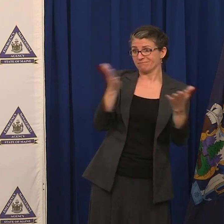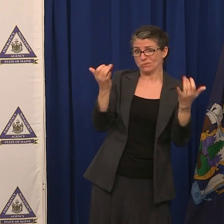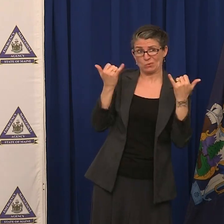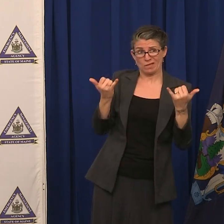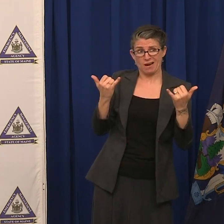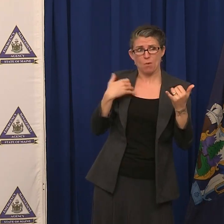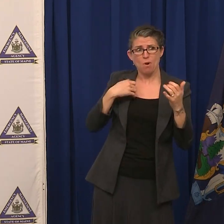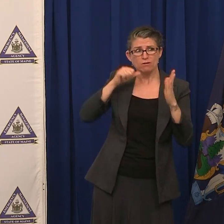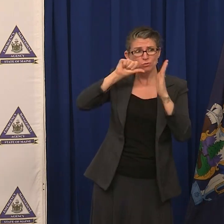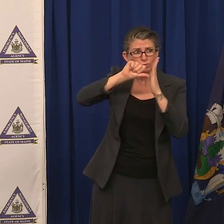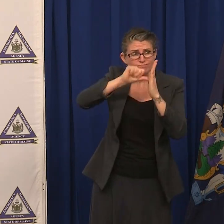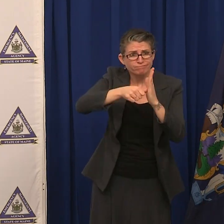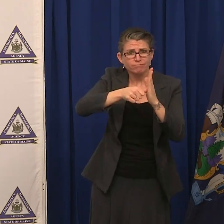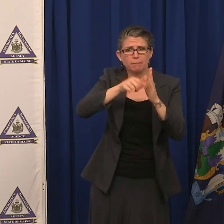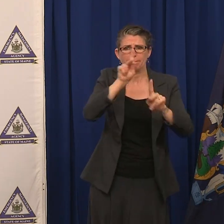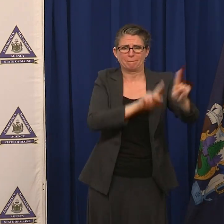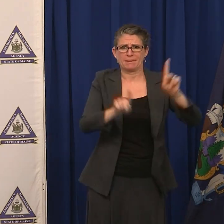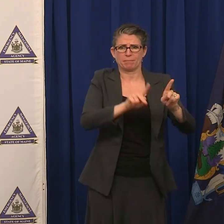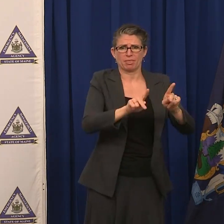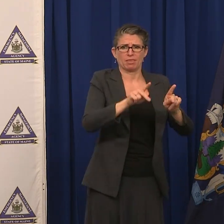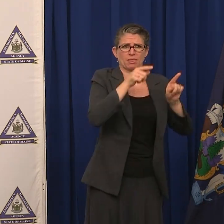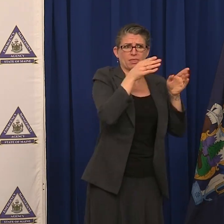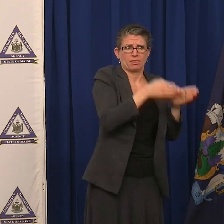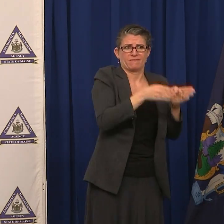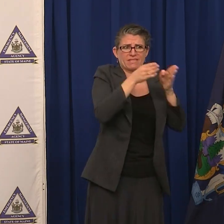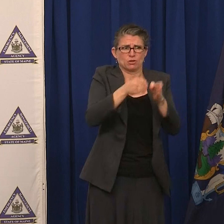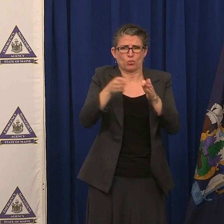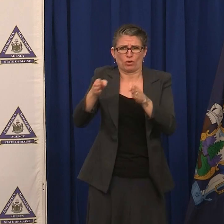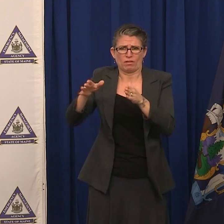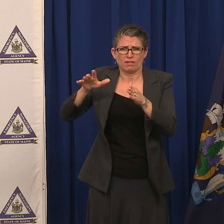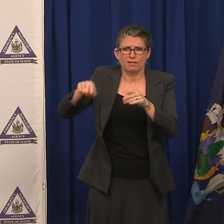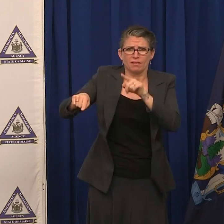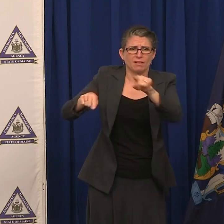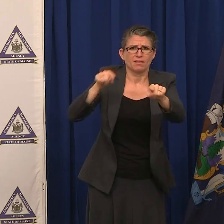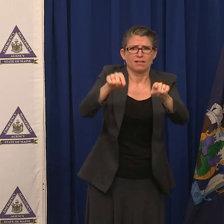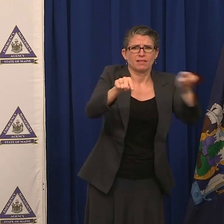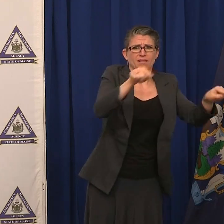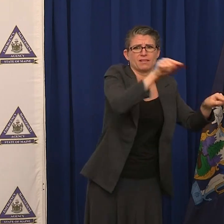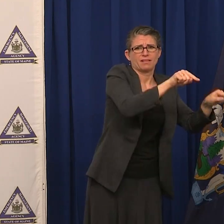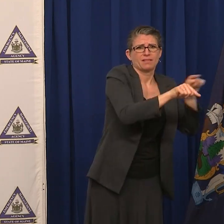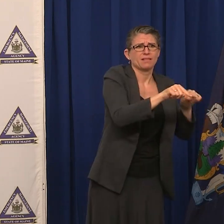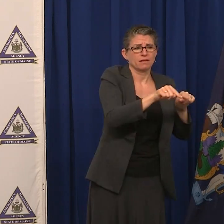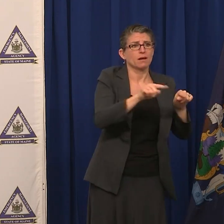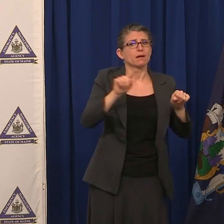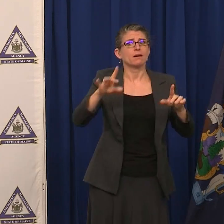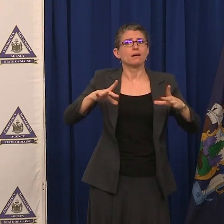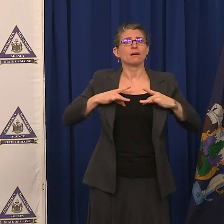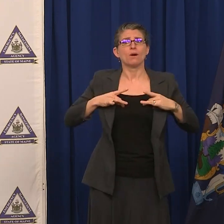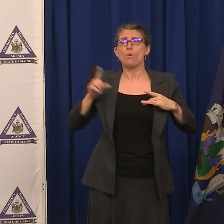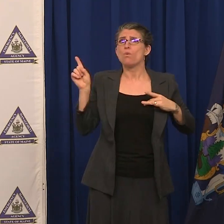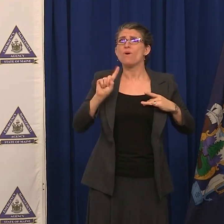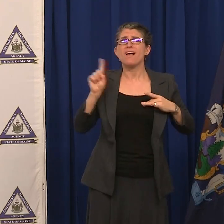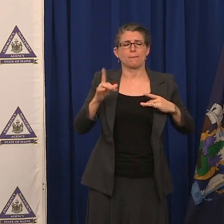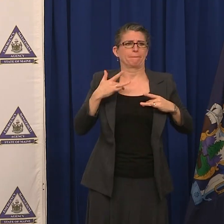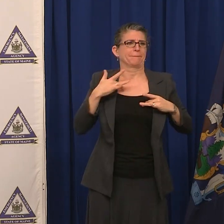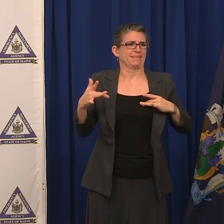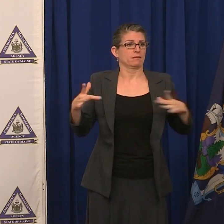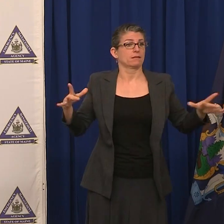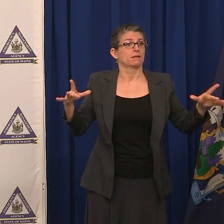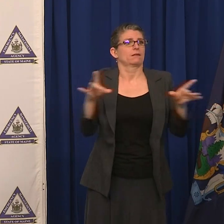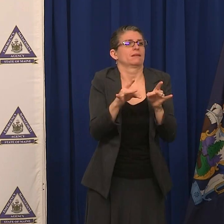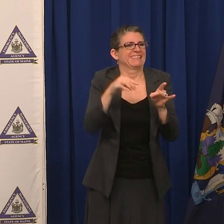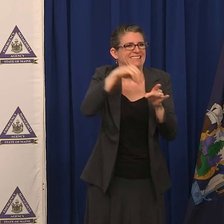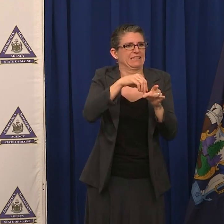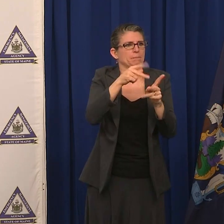COVID-19 that have occurred in congregate settings. We've discussed one such setting, a community in